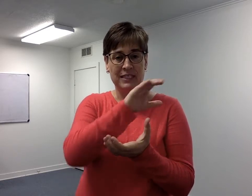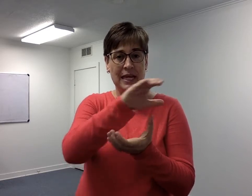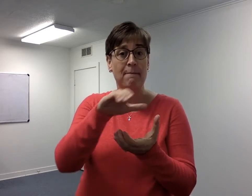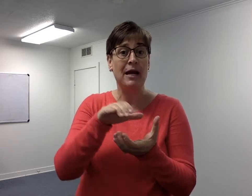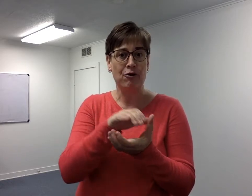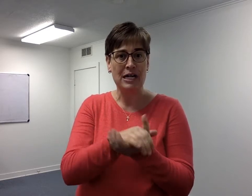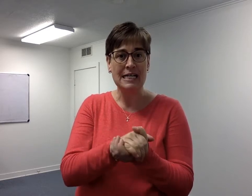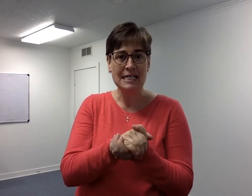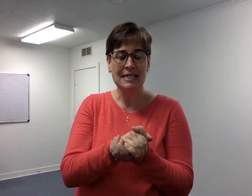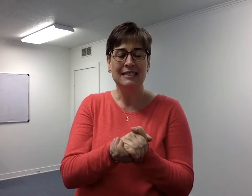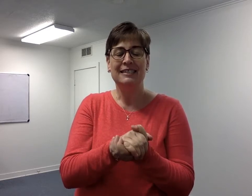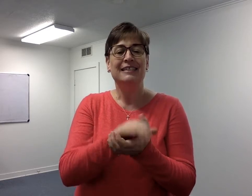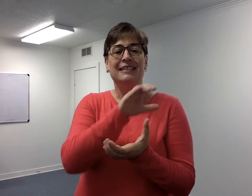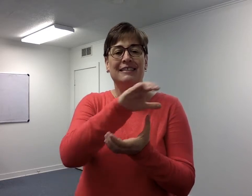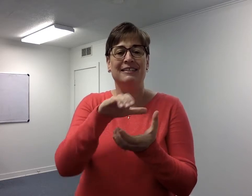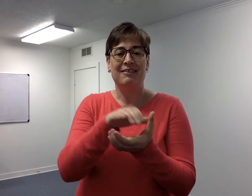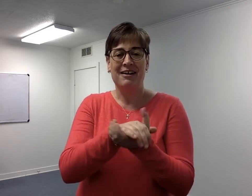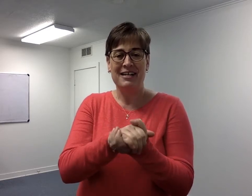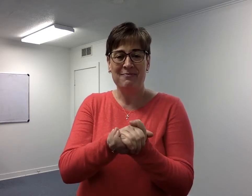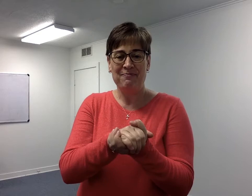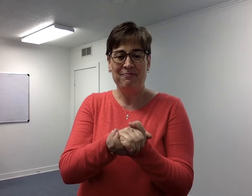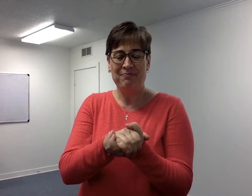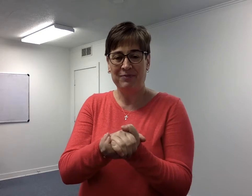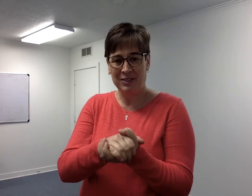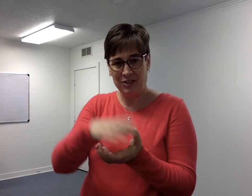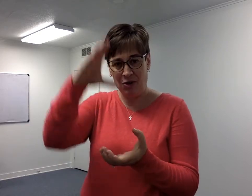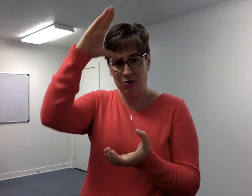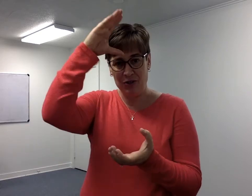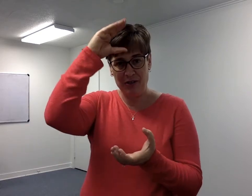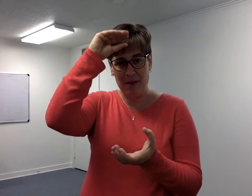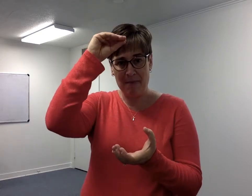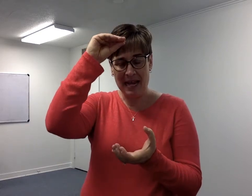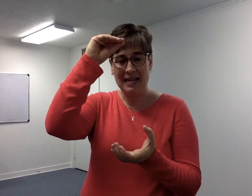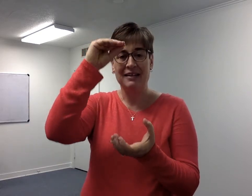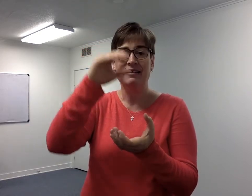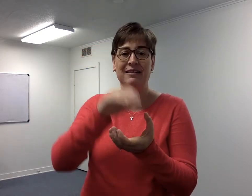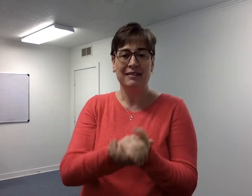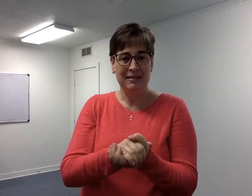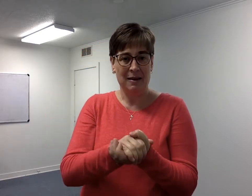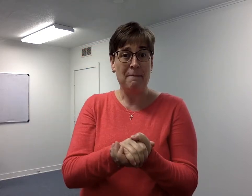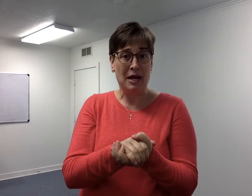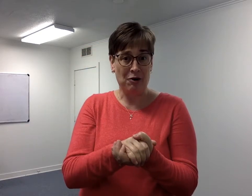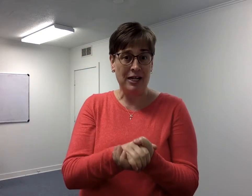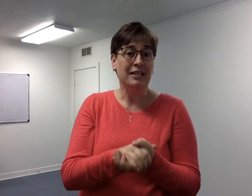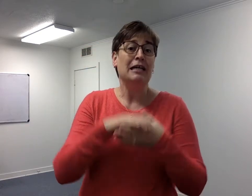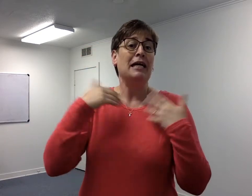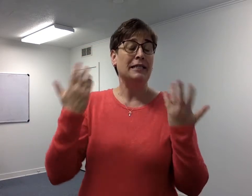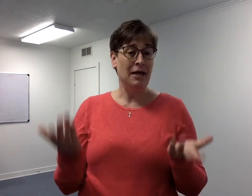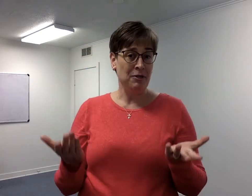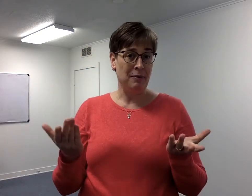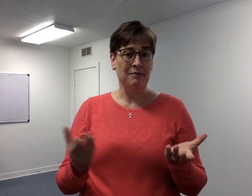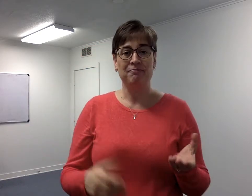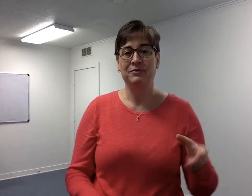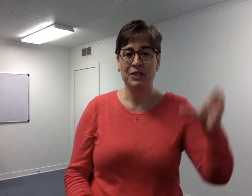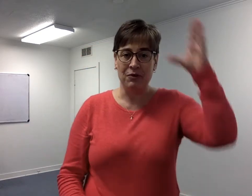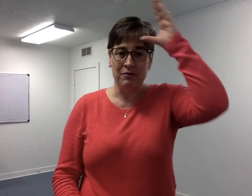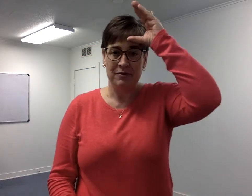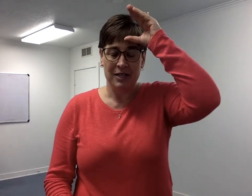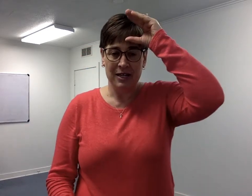get married, all right? So you're a man married is a husband. So